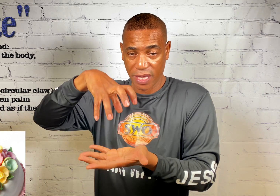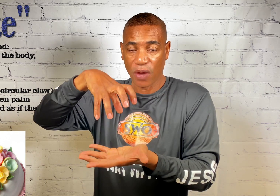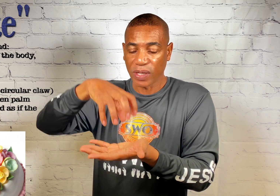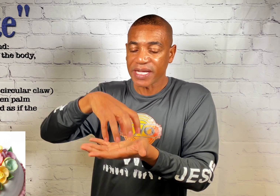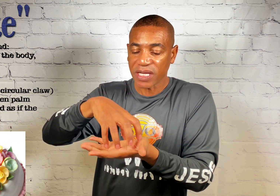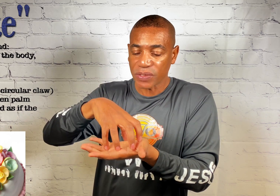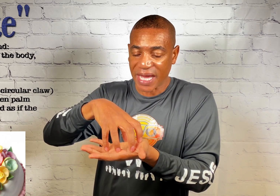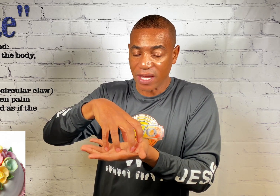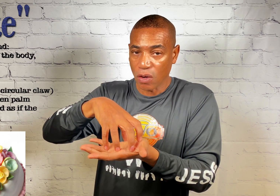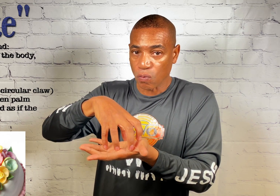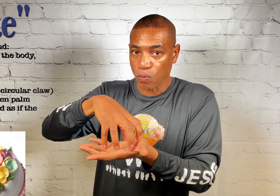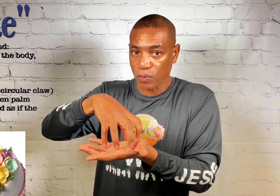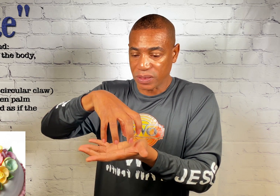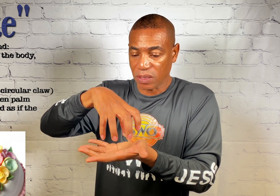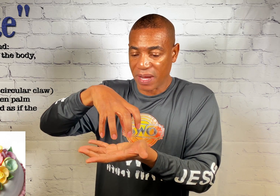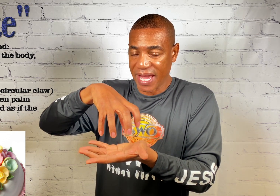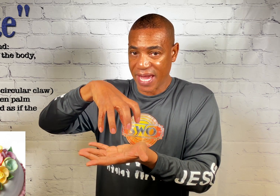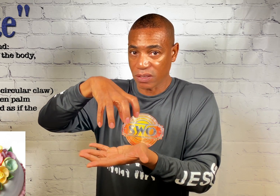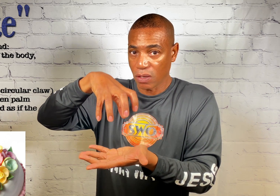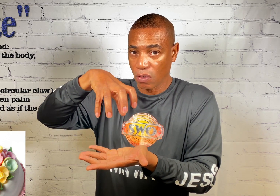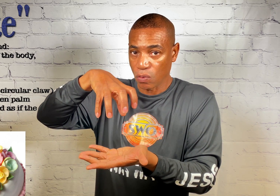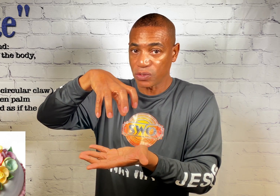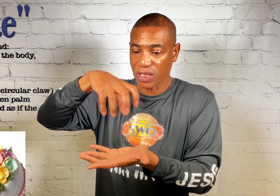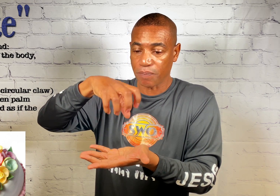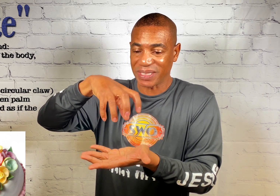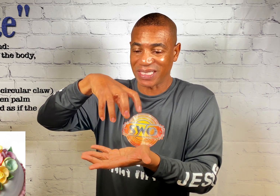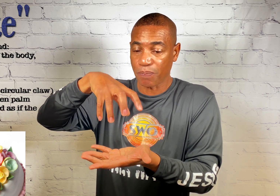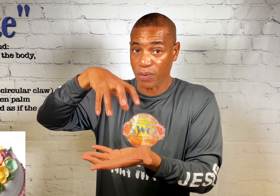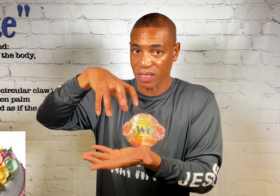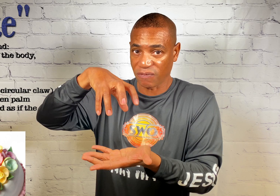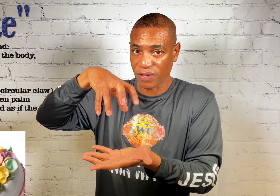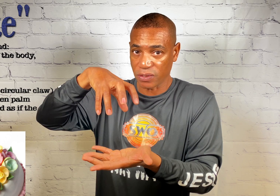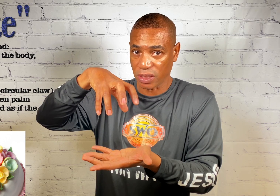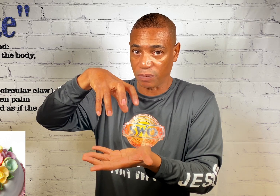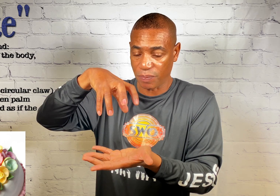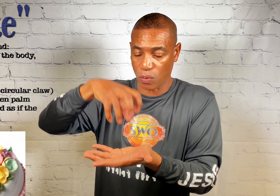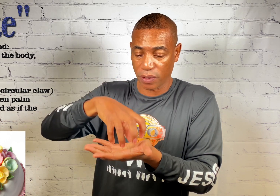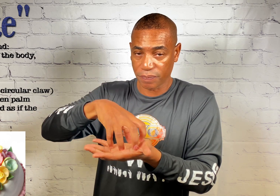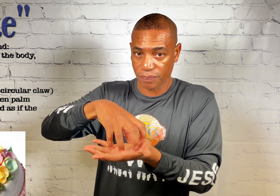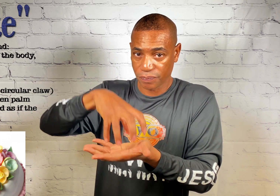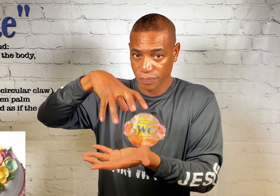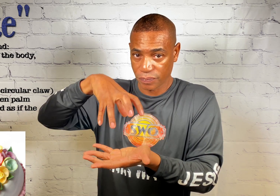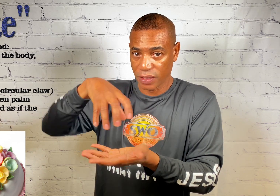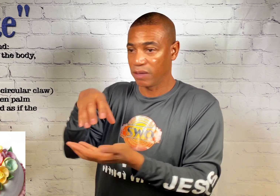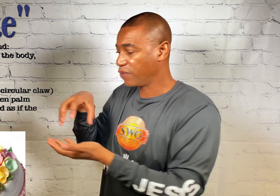And what I did was I took my hand, rose it up, but separated the fingers a little bit more from the